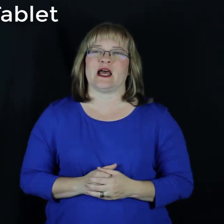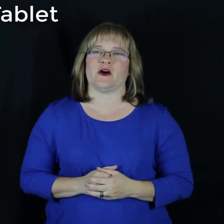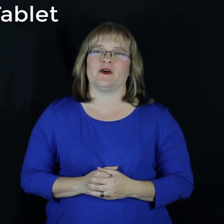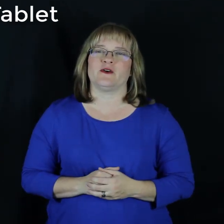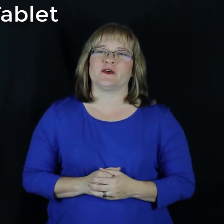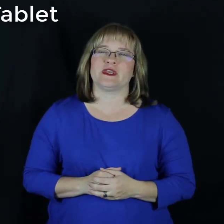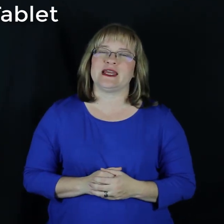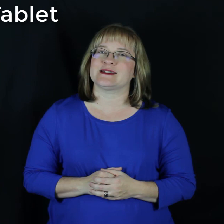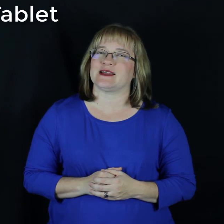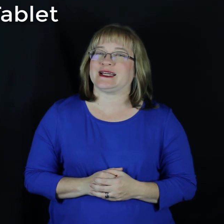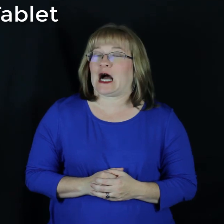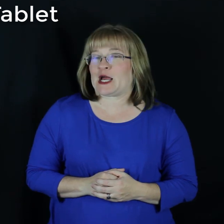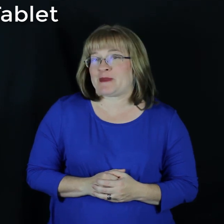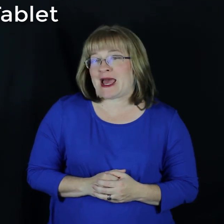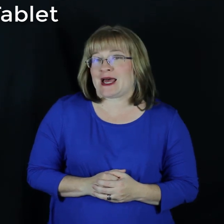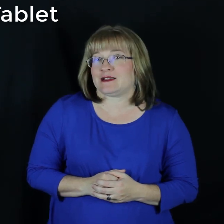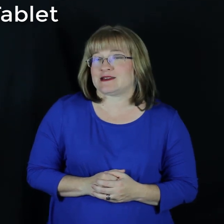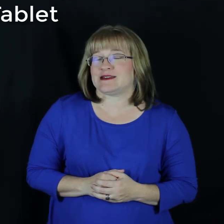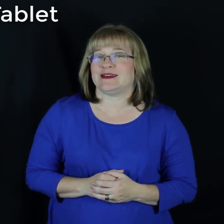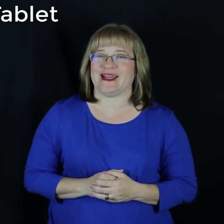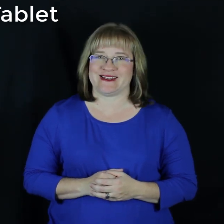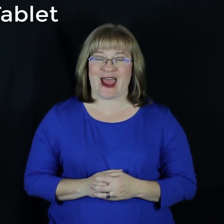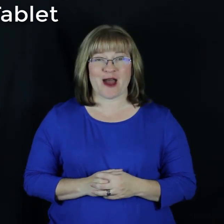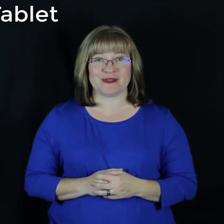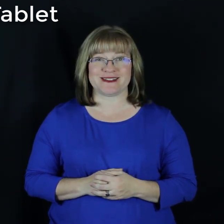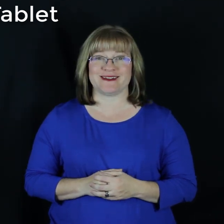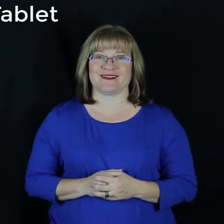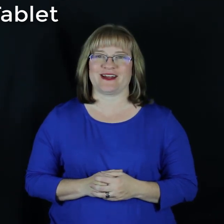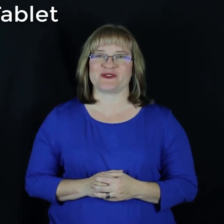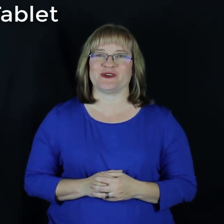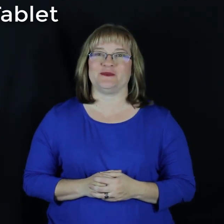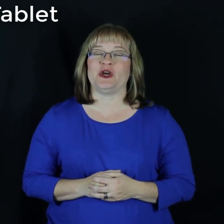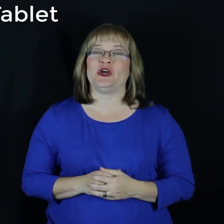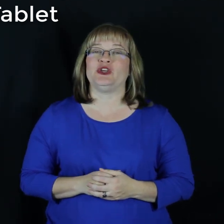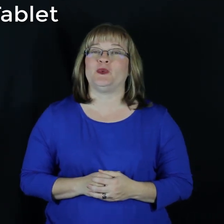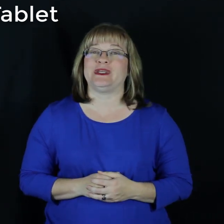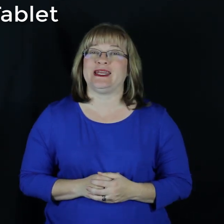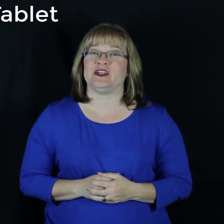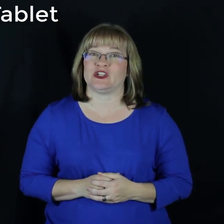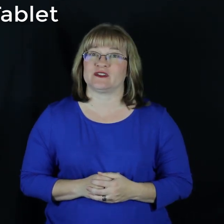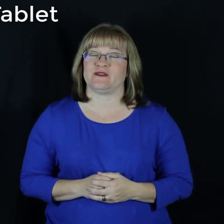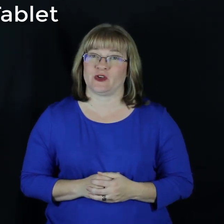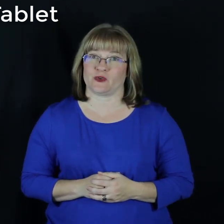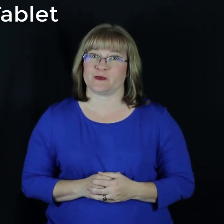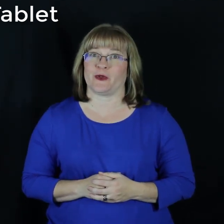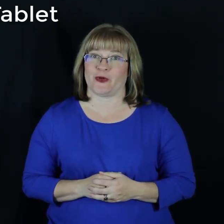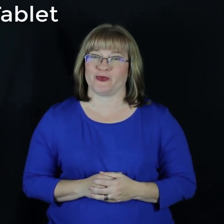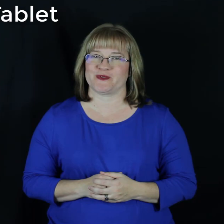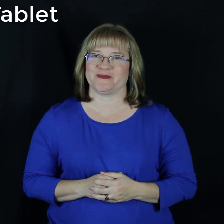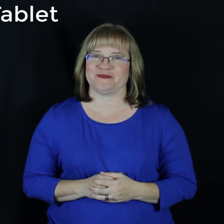Now, for things like iPads and tablets in the classroom, you would need to just finger spell those.